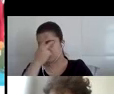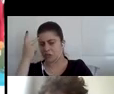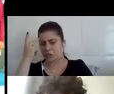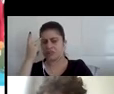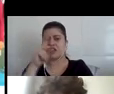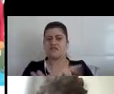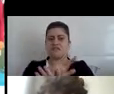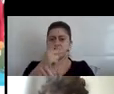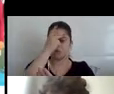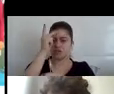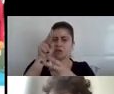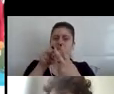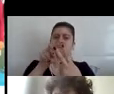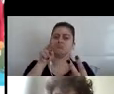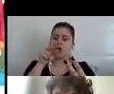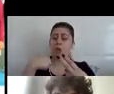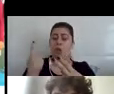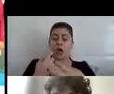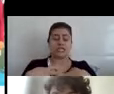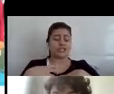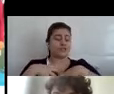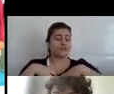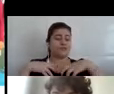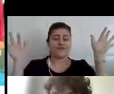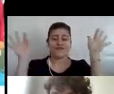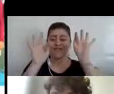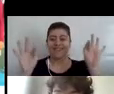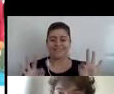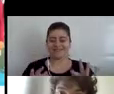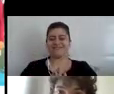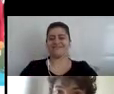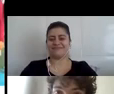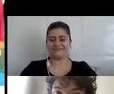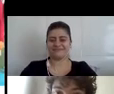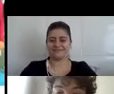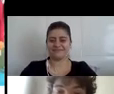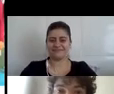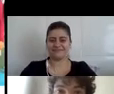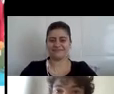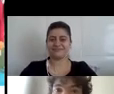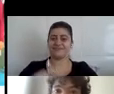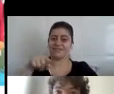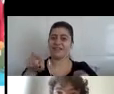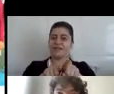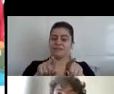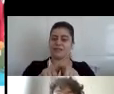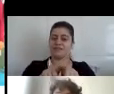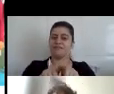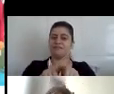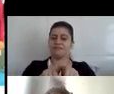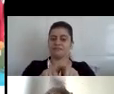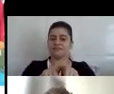We in this occasion also we launched the Barcelona Challenge for Food and Climate that is open to